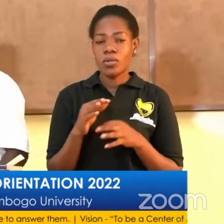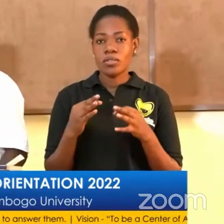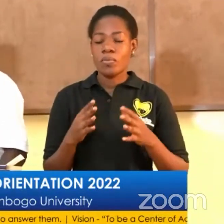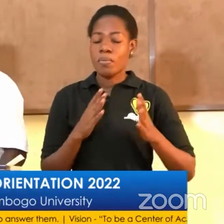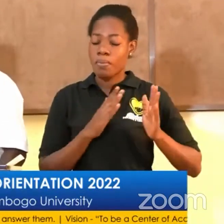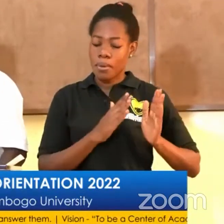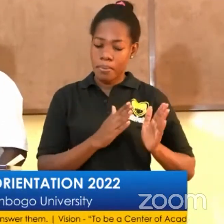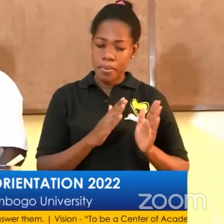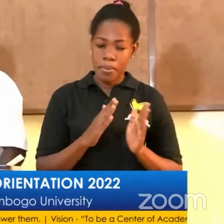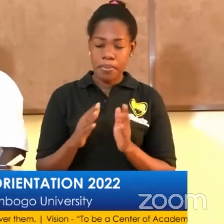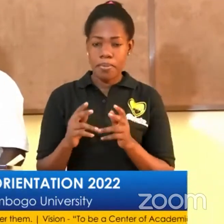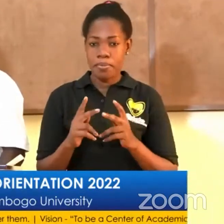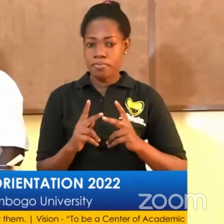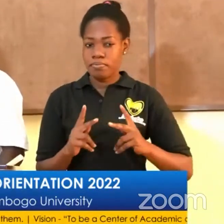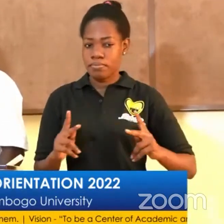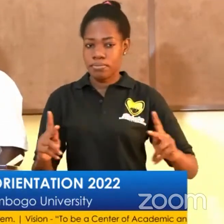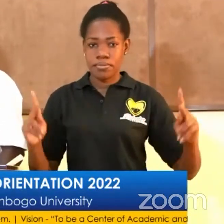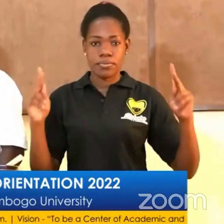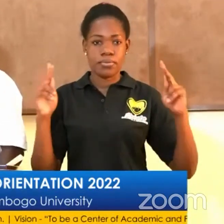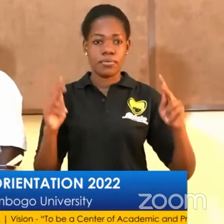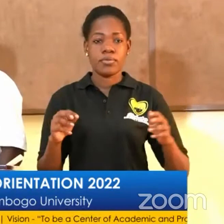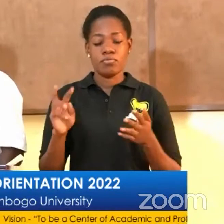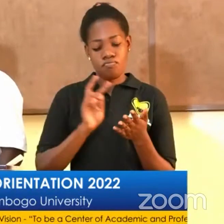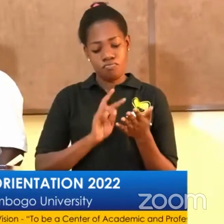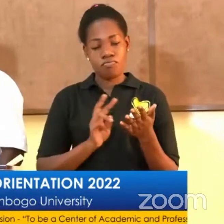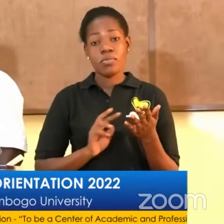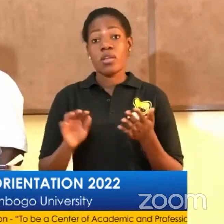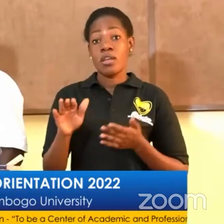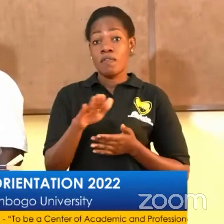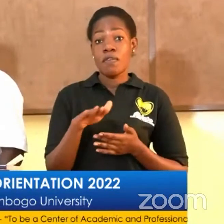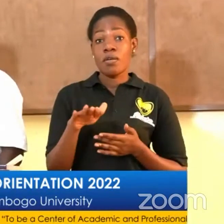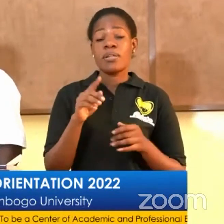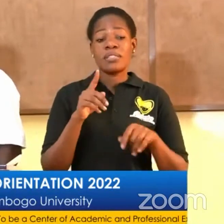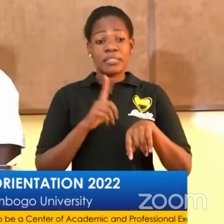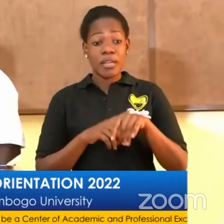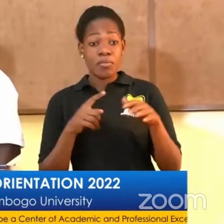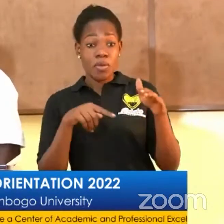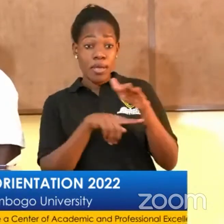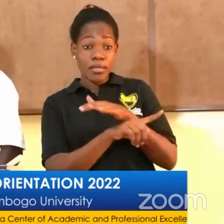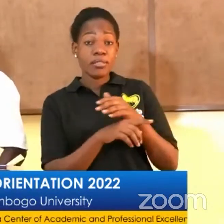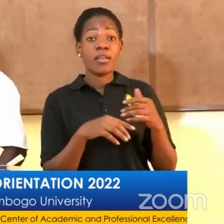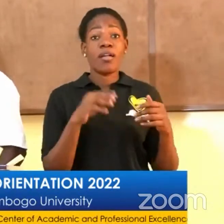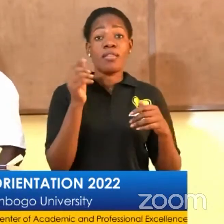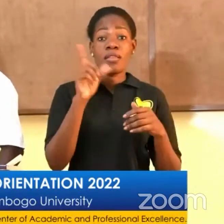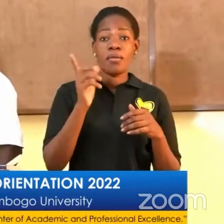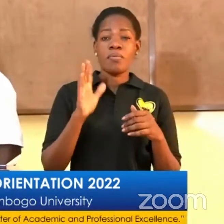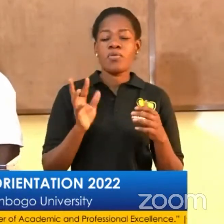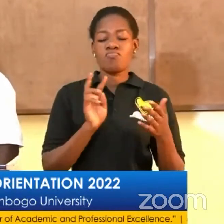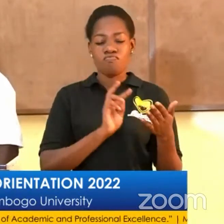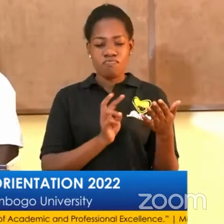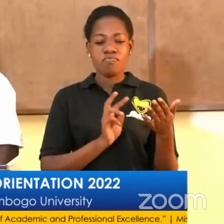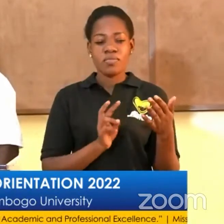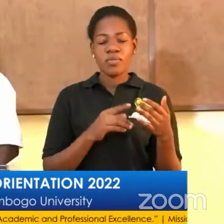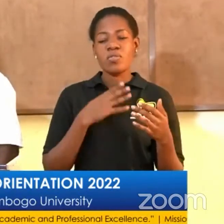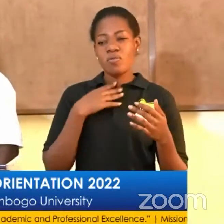you conducive reading environment. When you enter our libraries, you will read and you feel like not